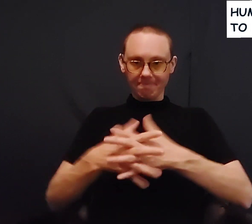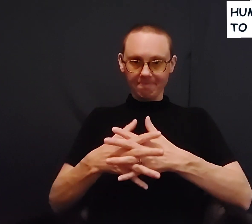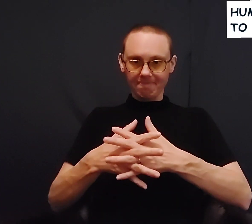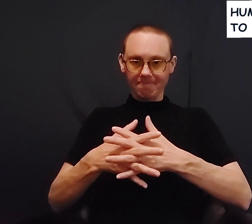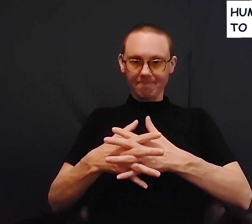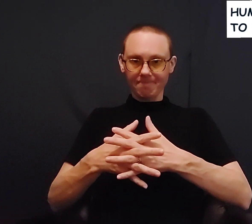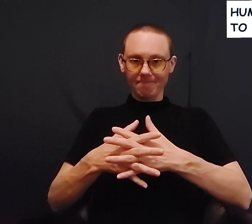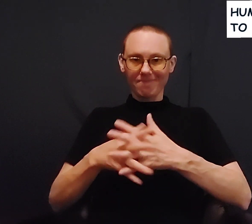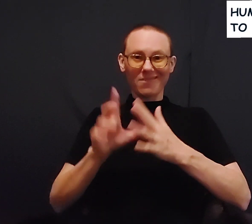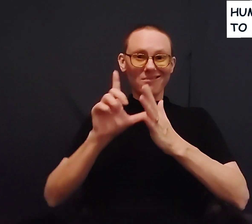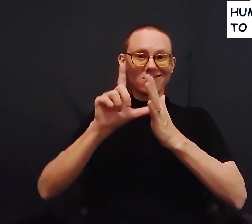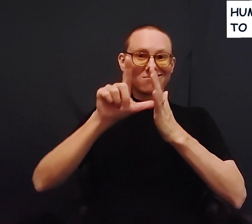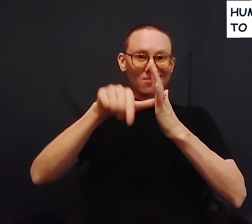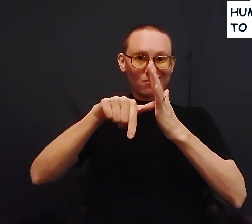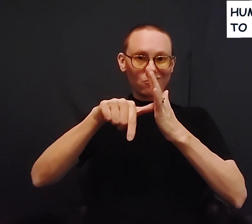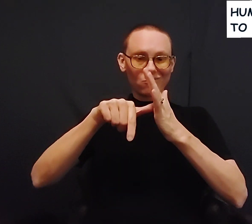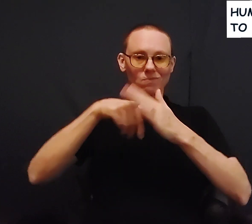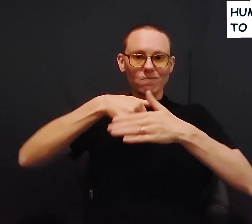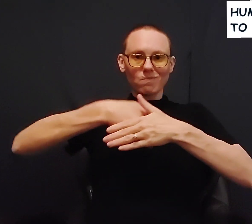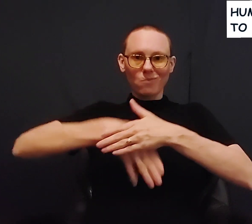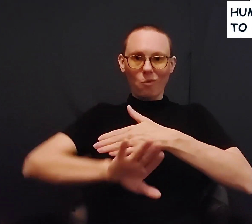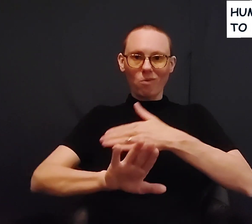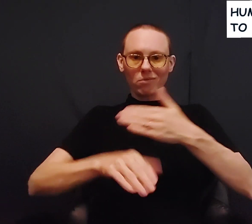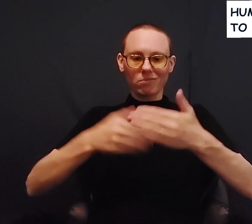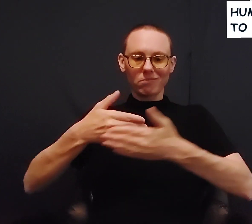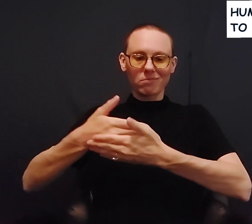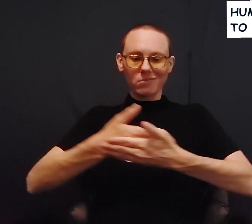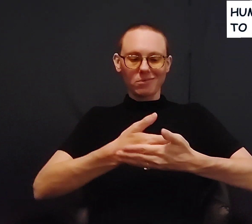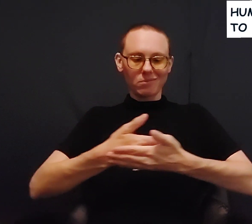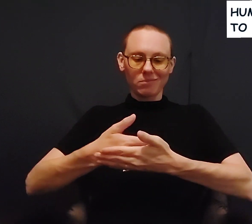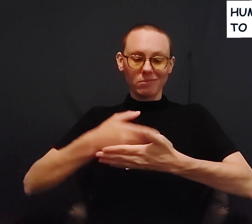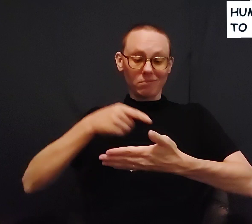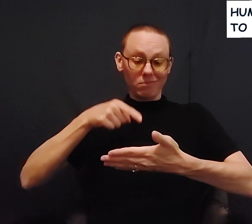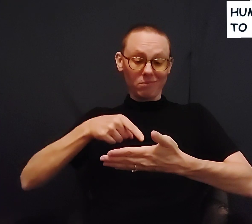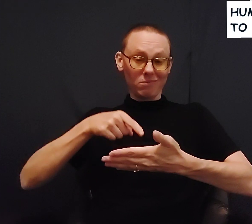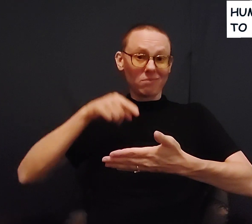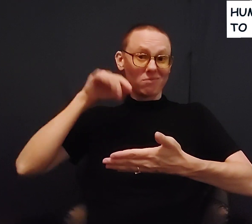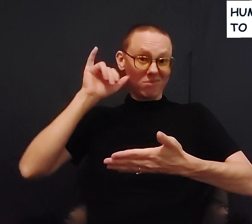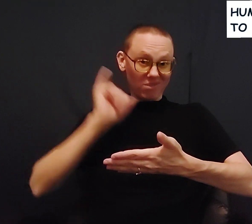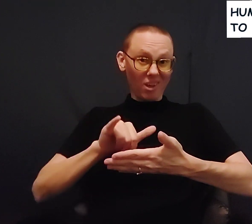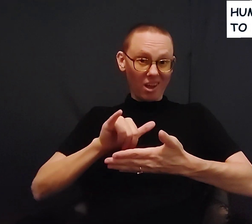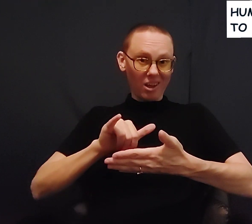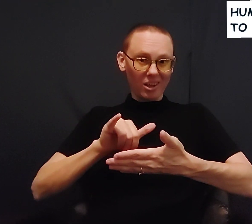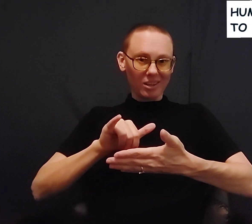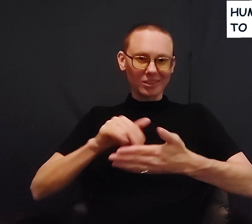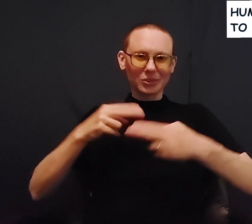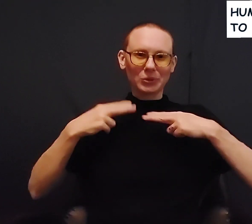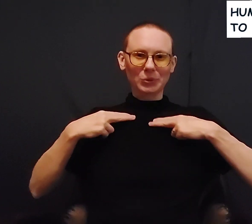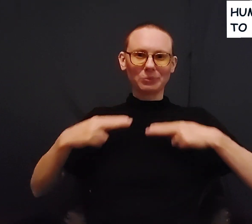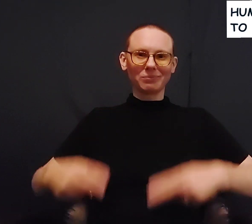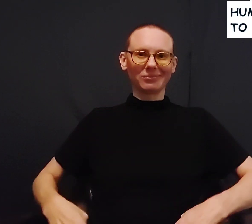When a human conceives and they give birth, the baby is